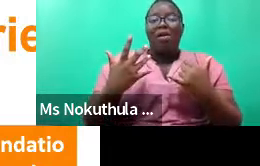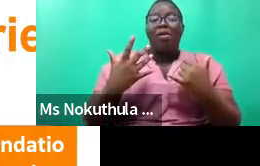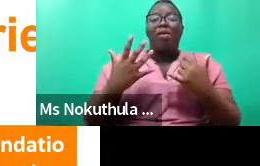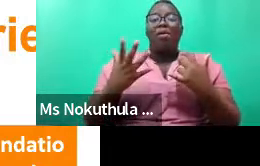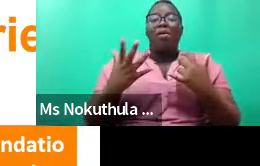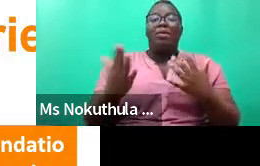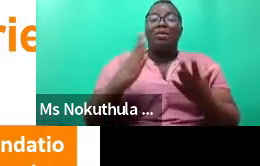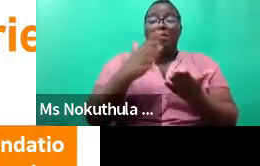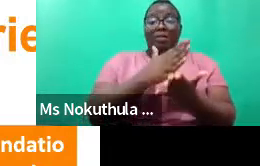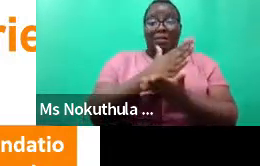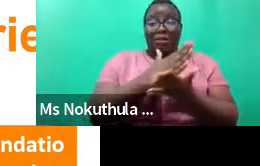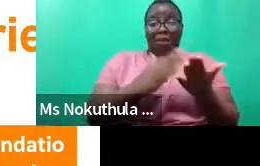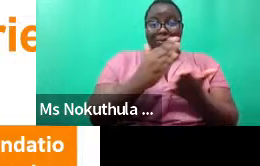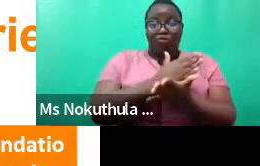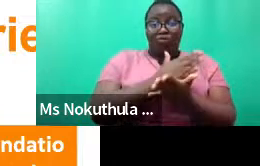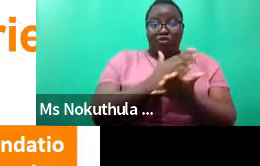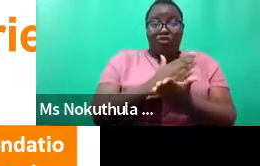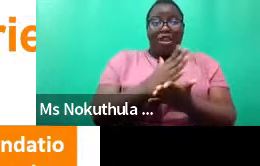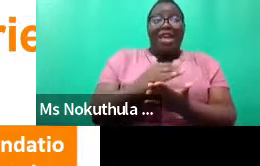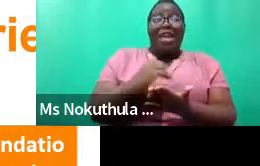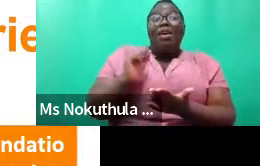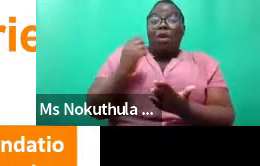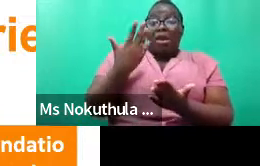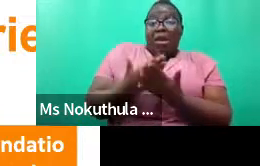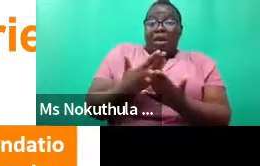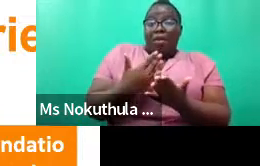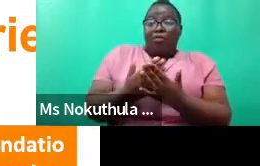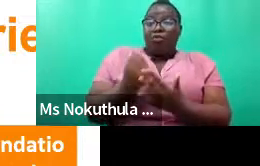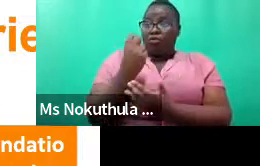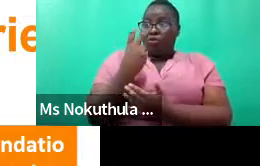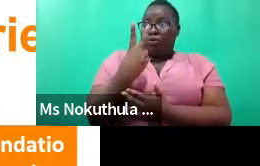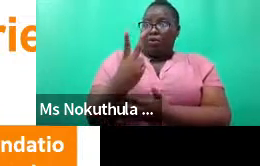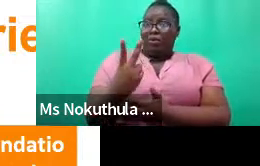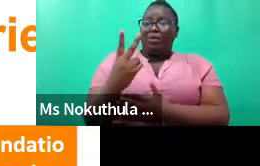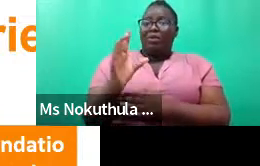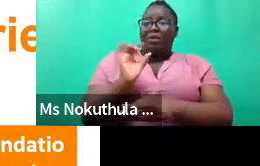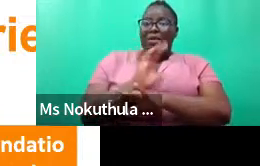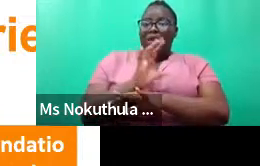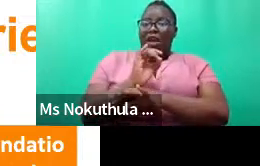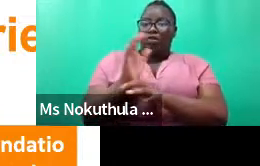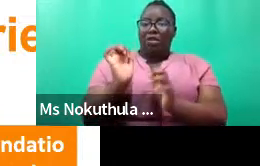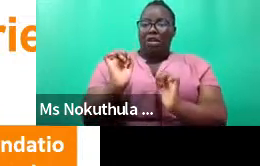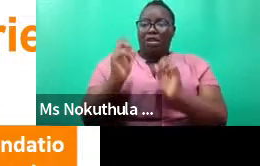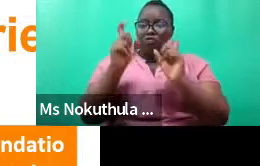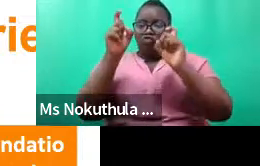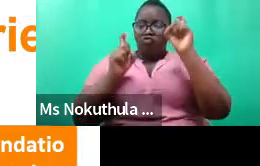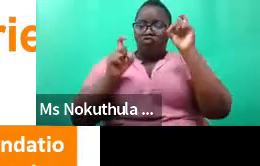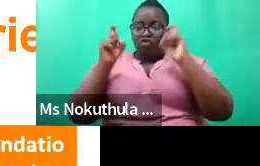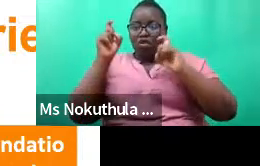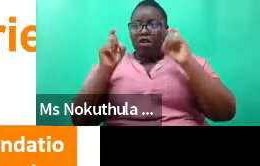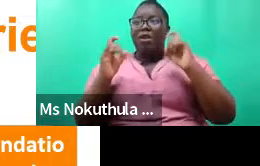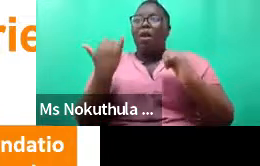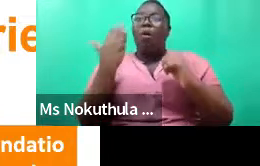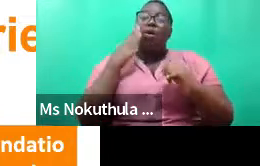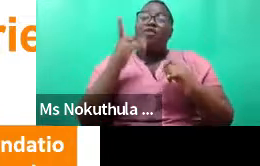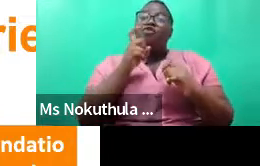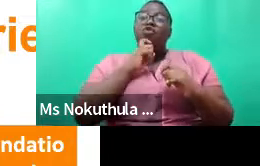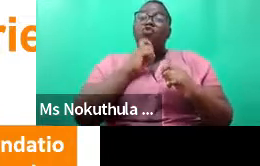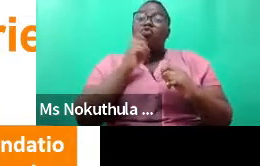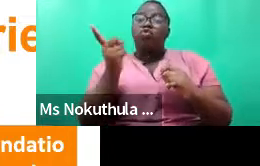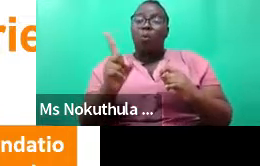they were able to see their counselor's facial expression using apps like Zoom and Microsoft